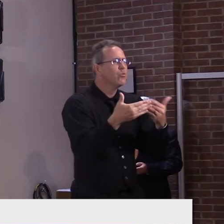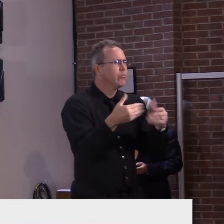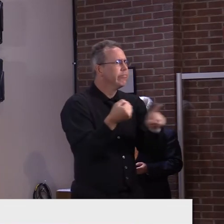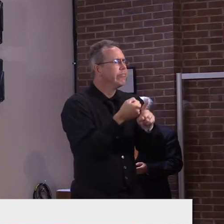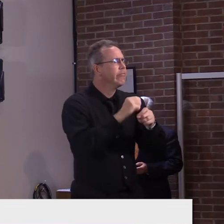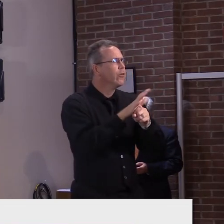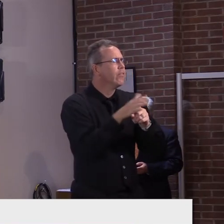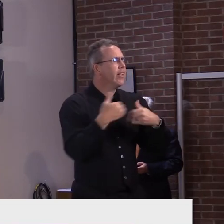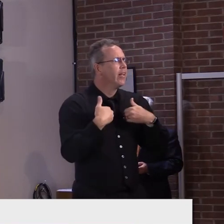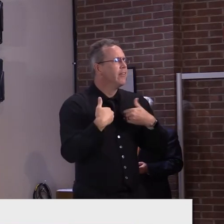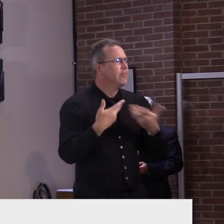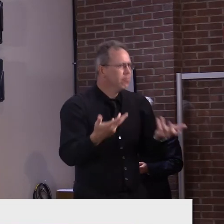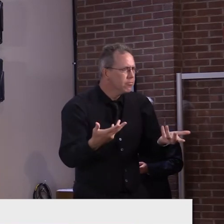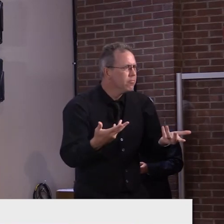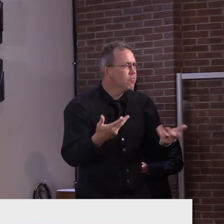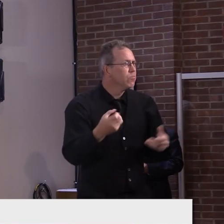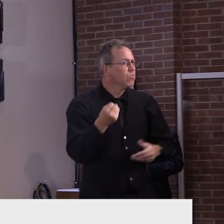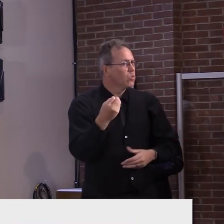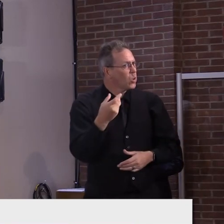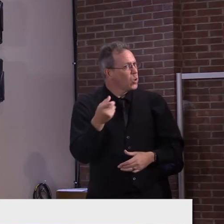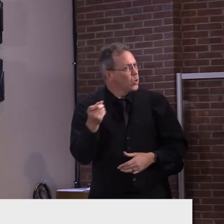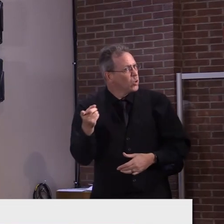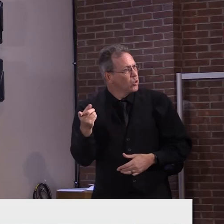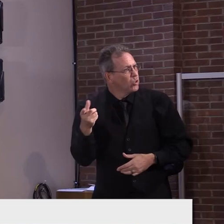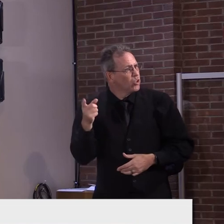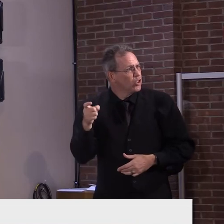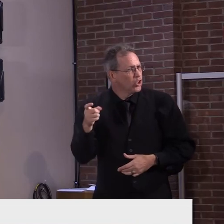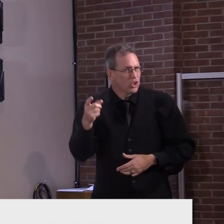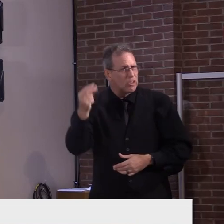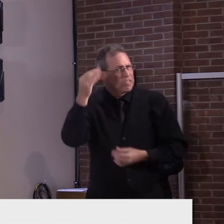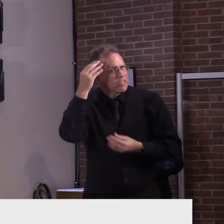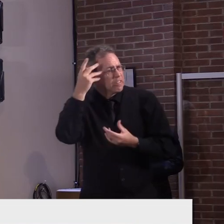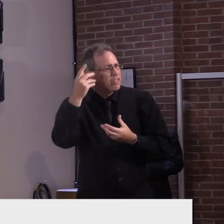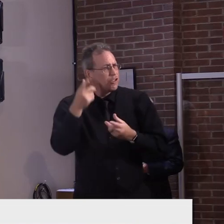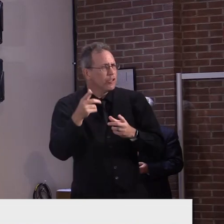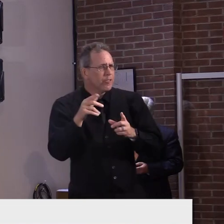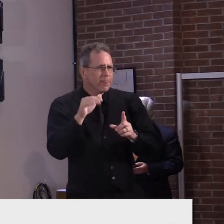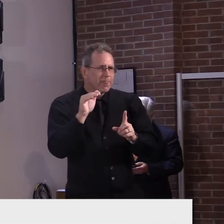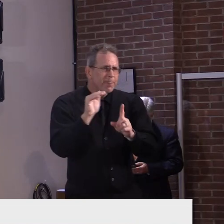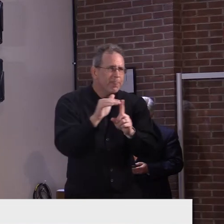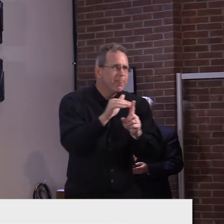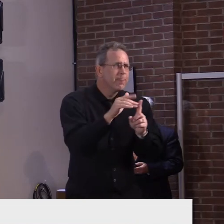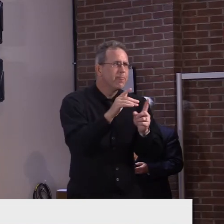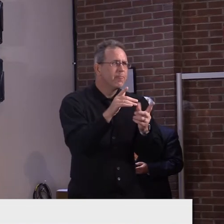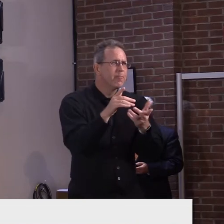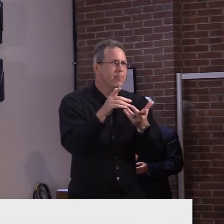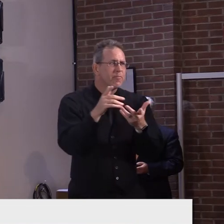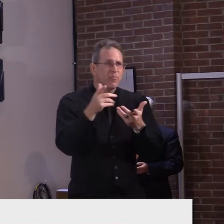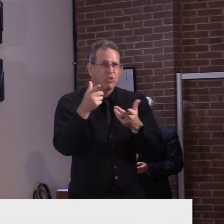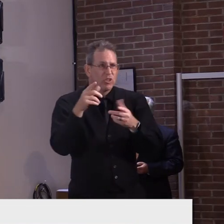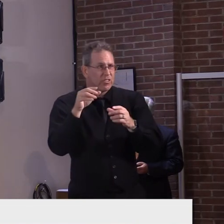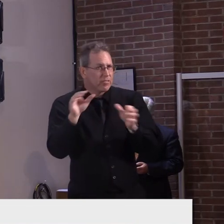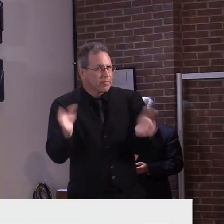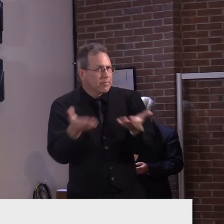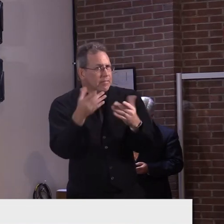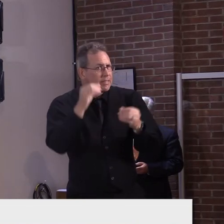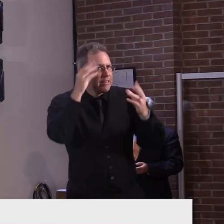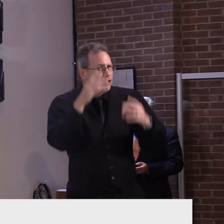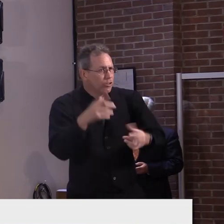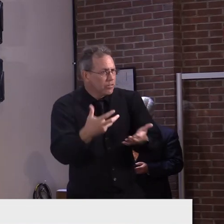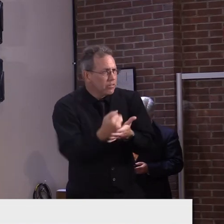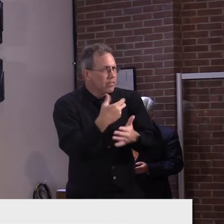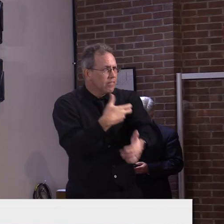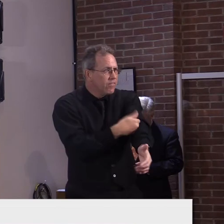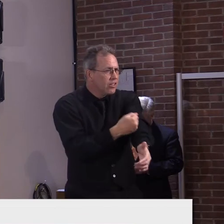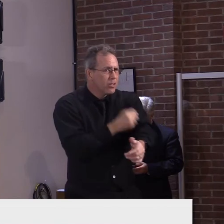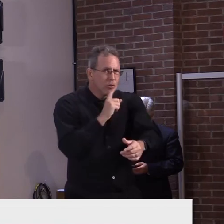be entitled to know the vaccination status of their child's teacher? Yeah, that's a great question. And I